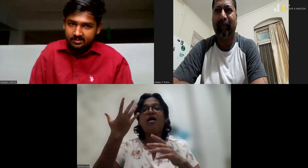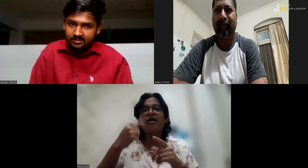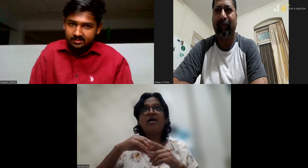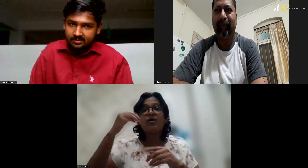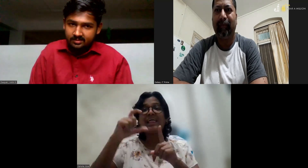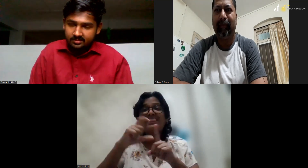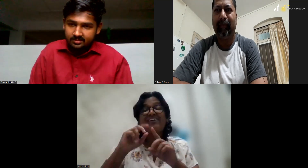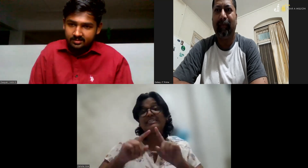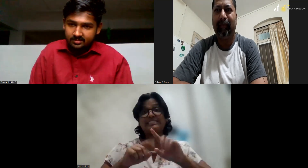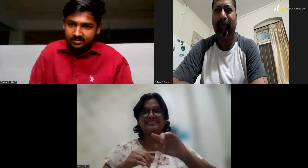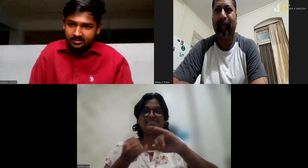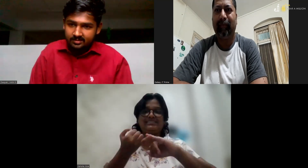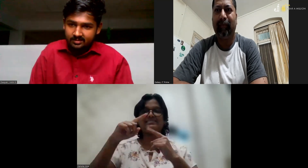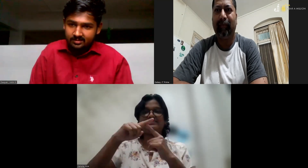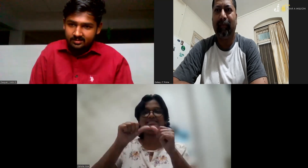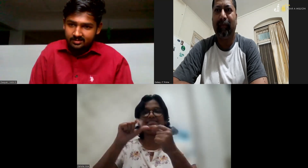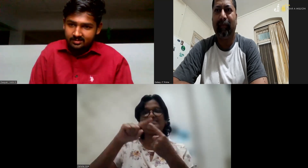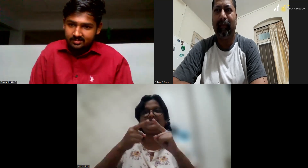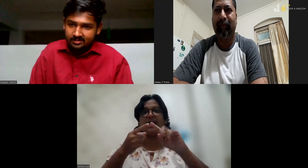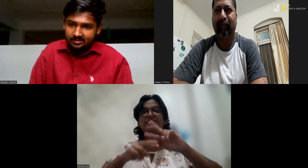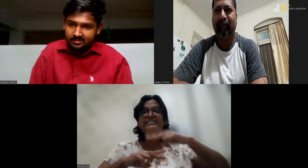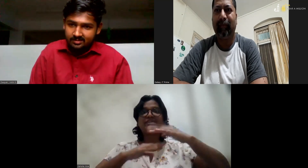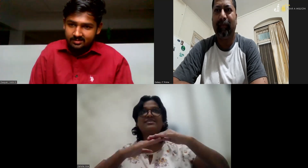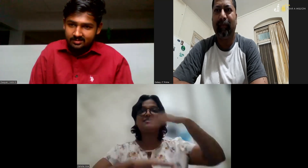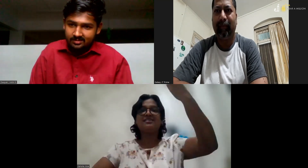like Mumbai or a place which I experience,